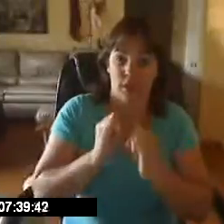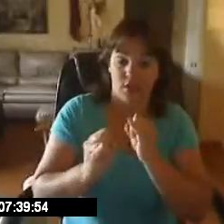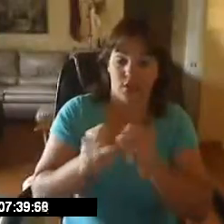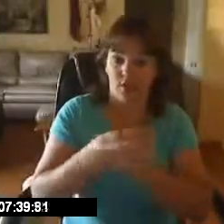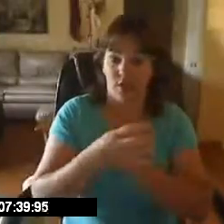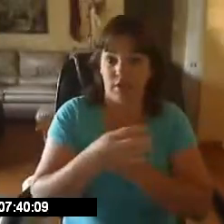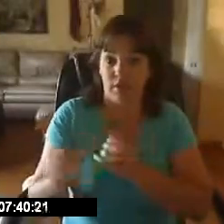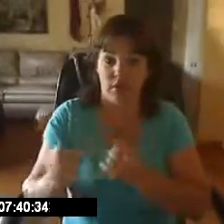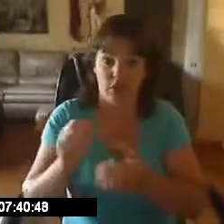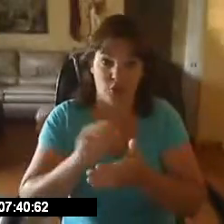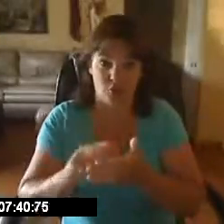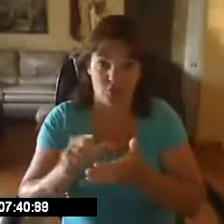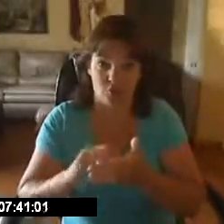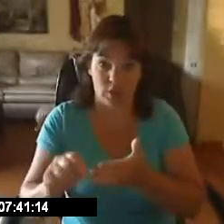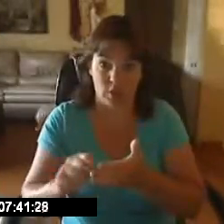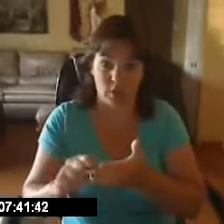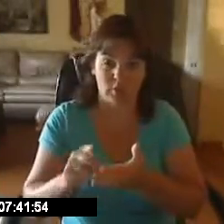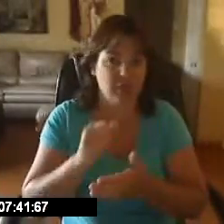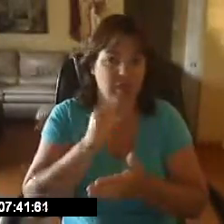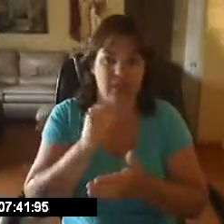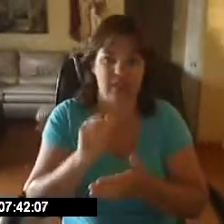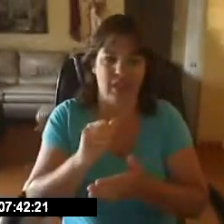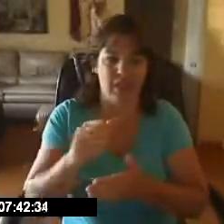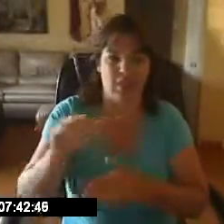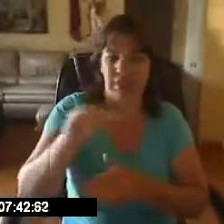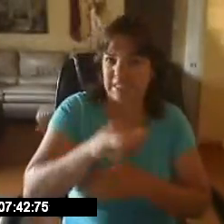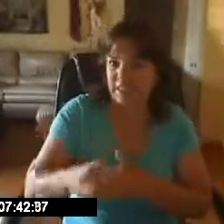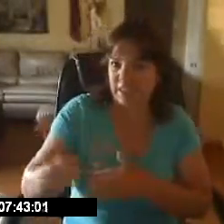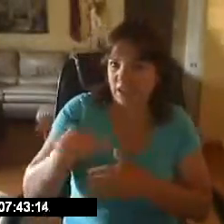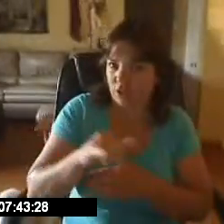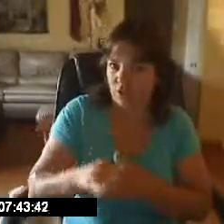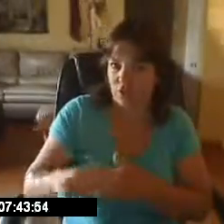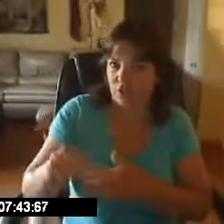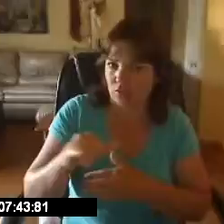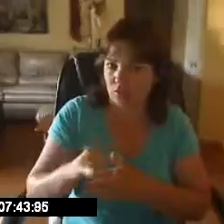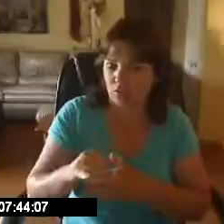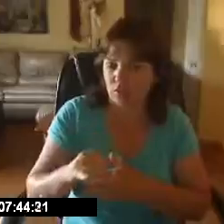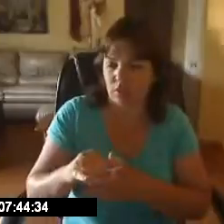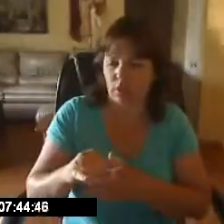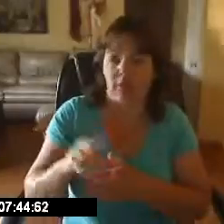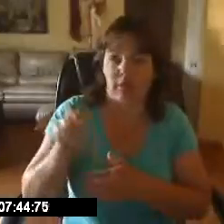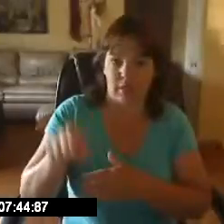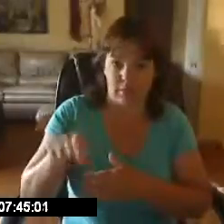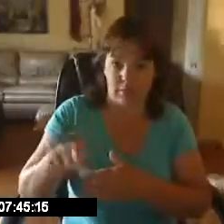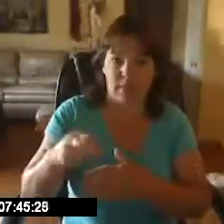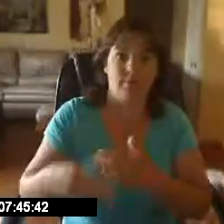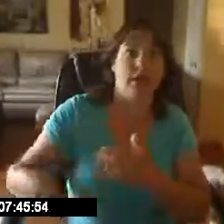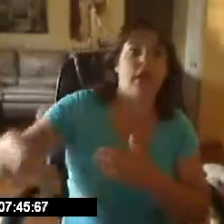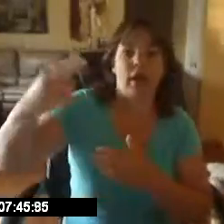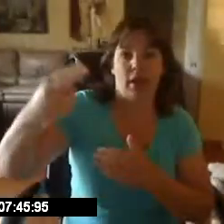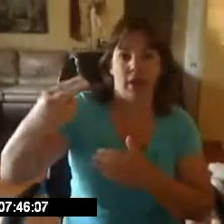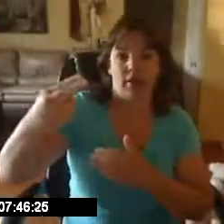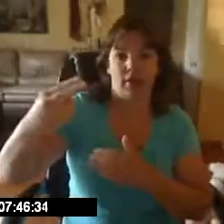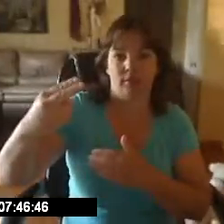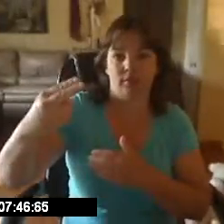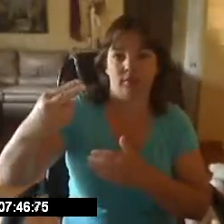in standard range, you're scoring in high range. Okay? And that makes you an